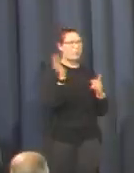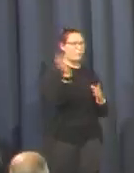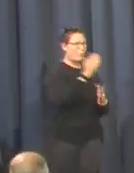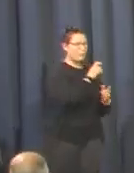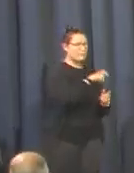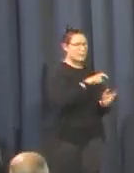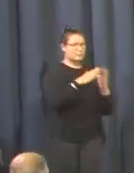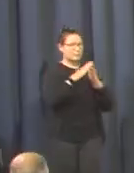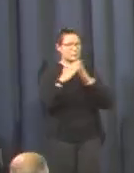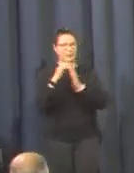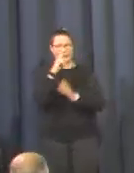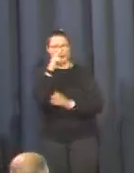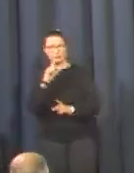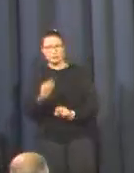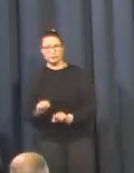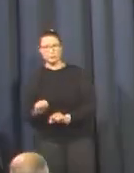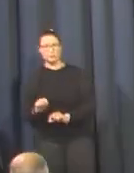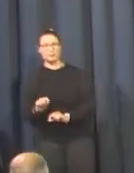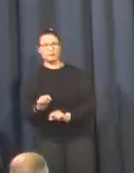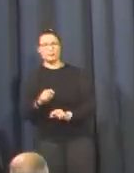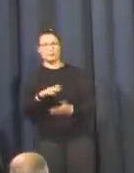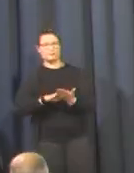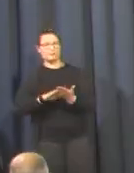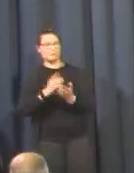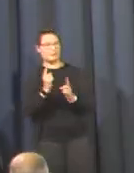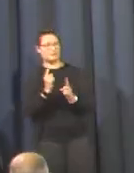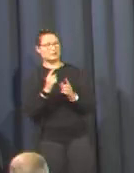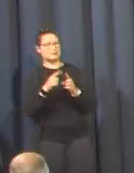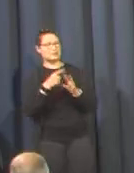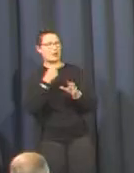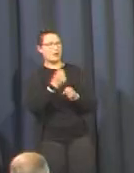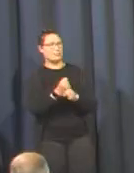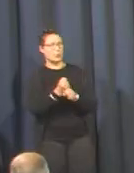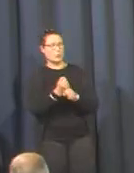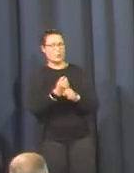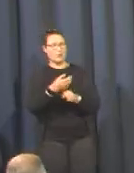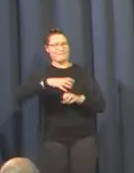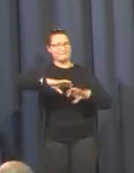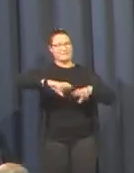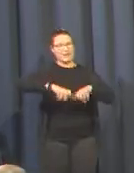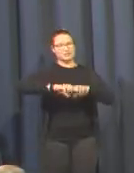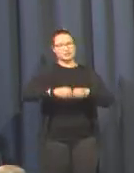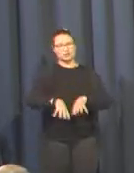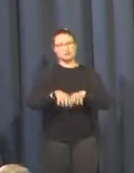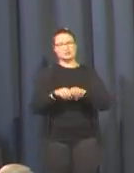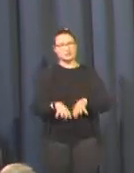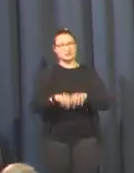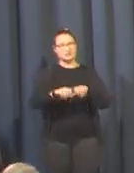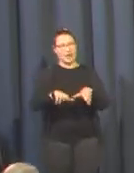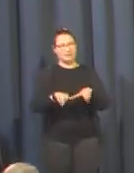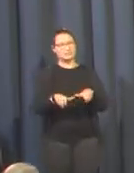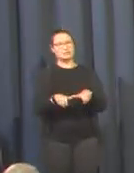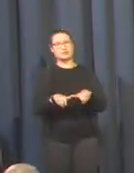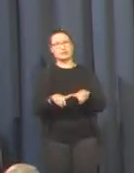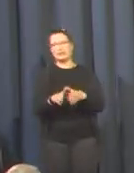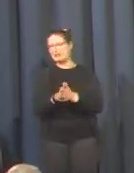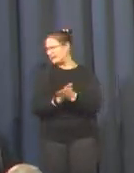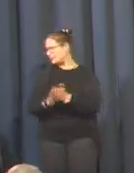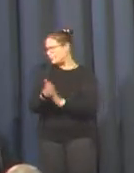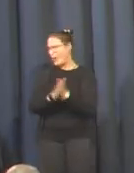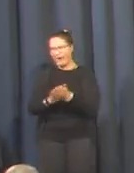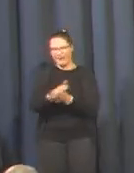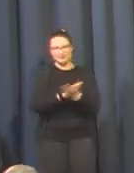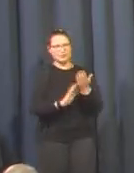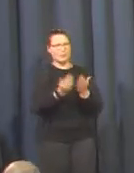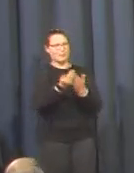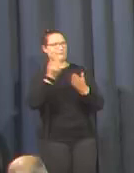those that we've heard today is the flushing of the taps. Also cleaning hands, those sort of things. But if we find someone